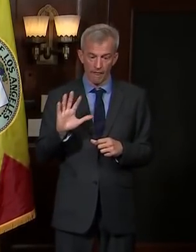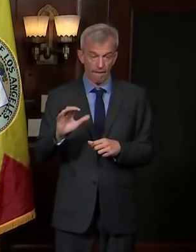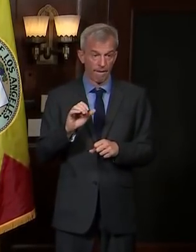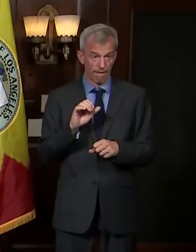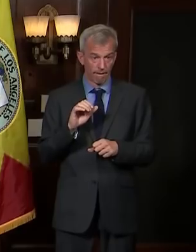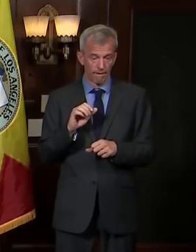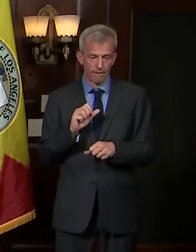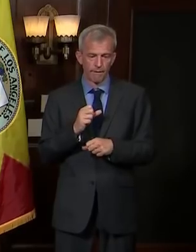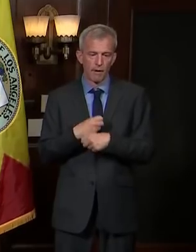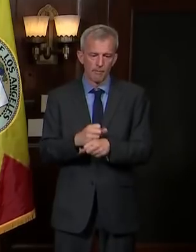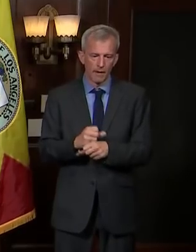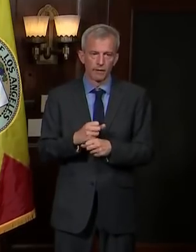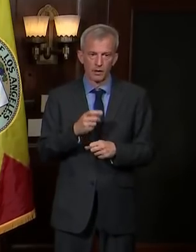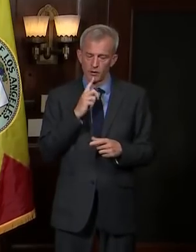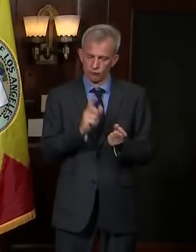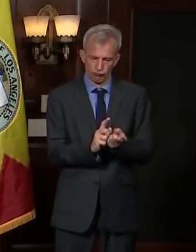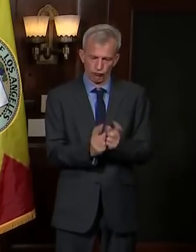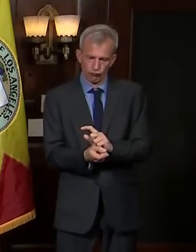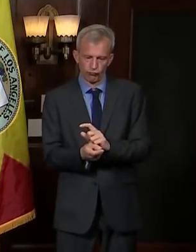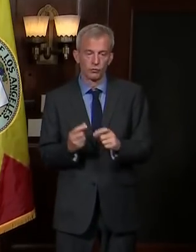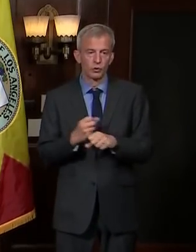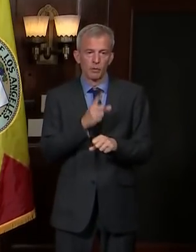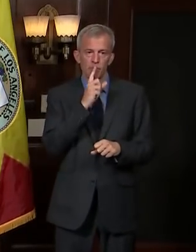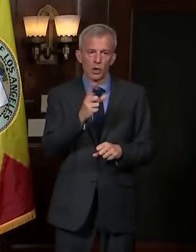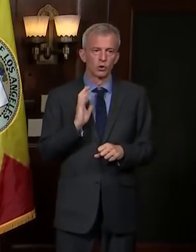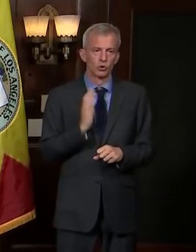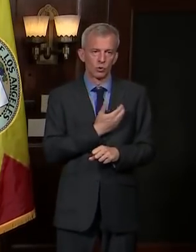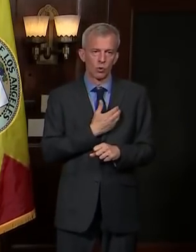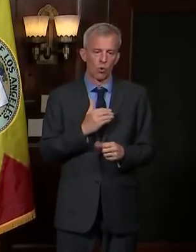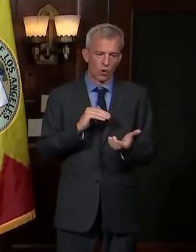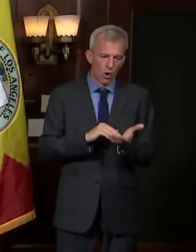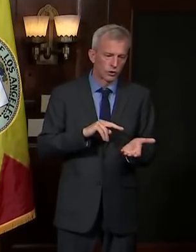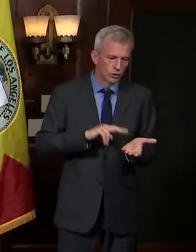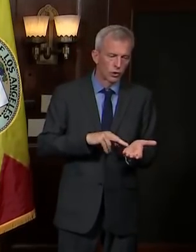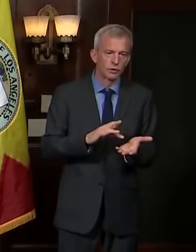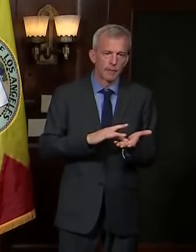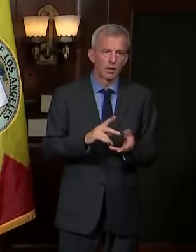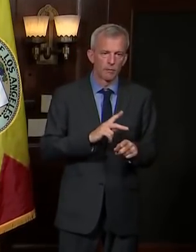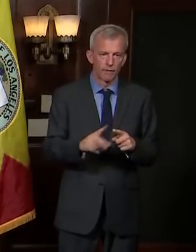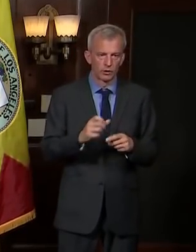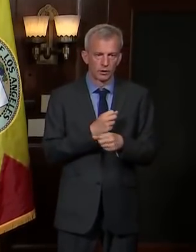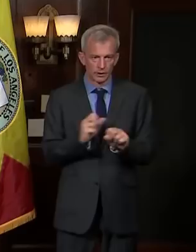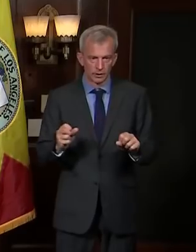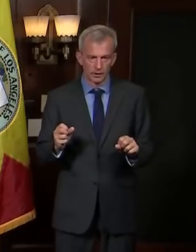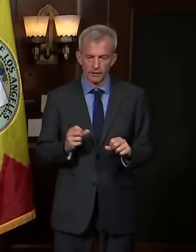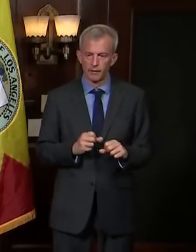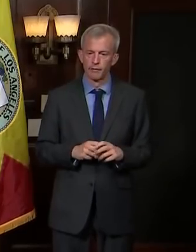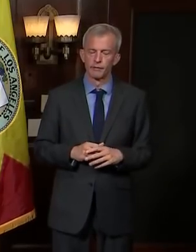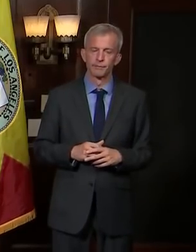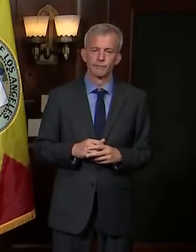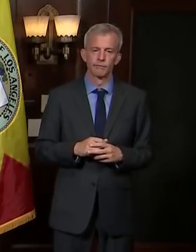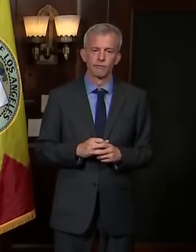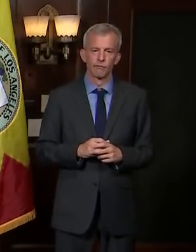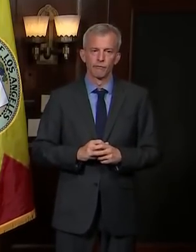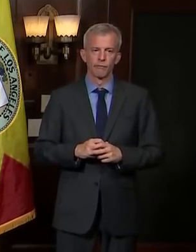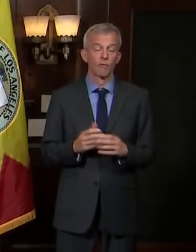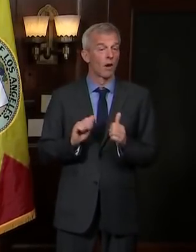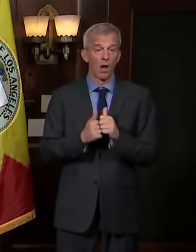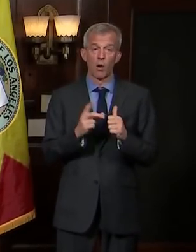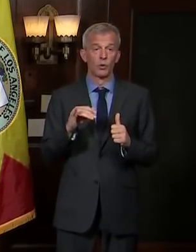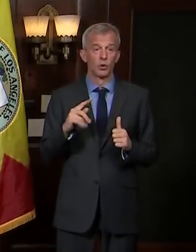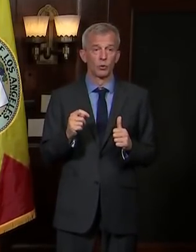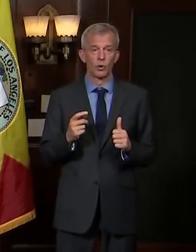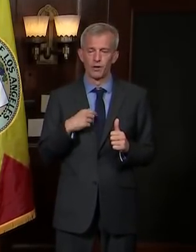our doctors, our nurses, our medical professionals are safe. And we're getting this done by tapping into the resources on our own